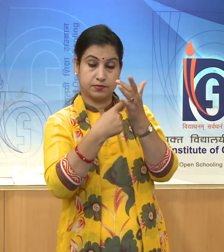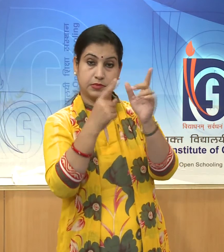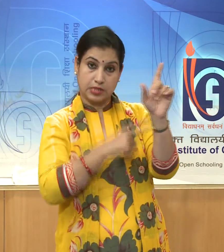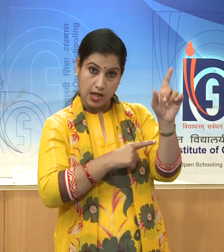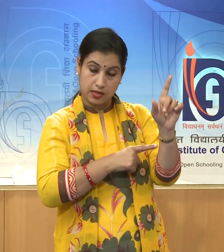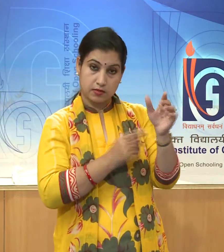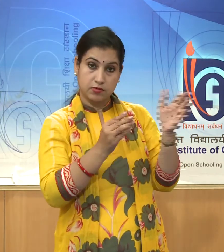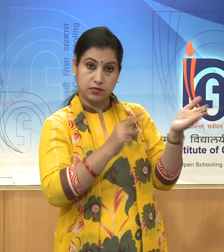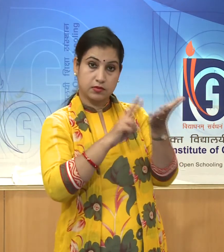seems to be a